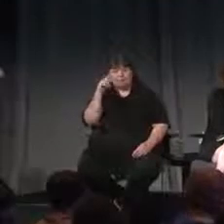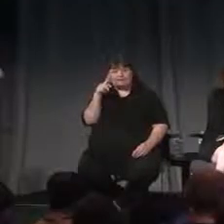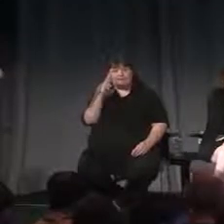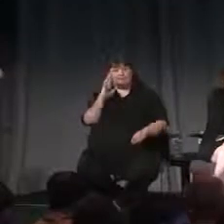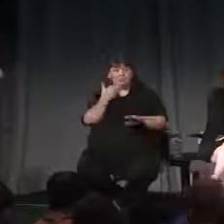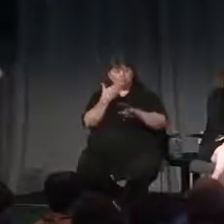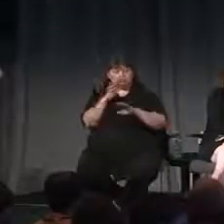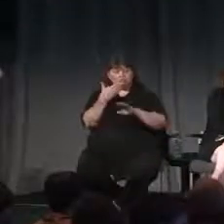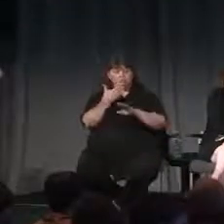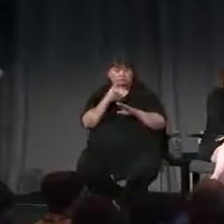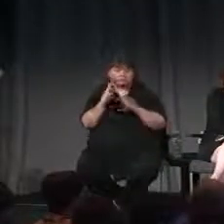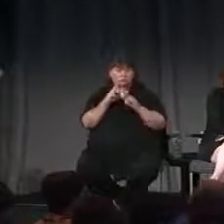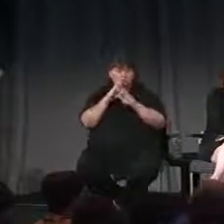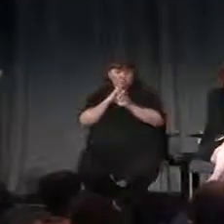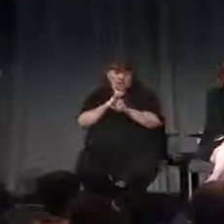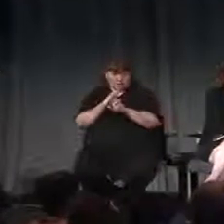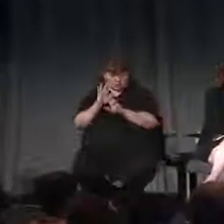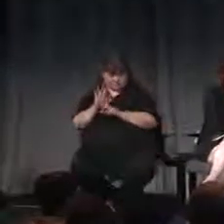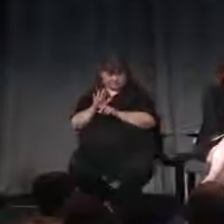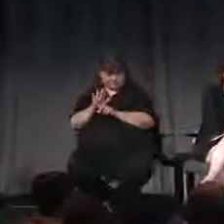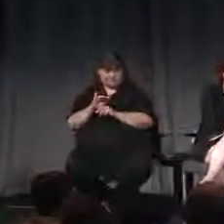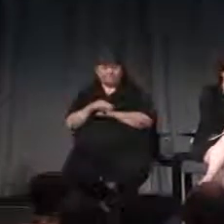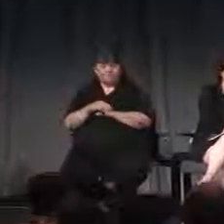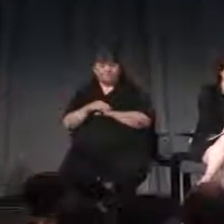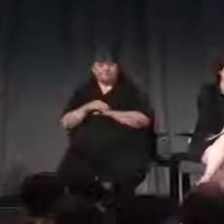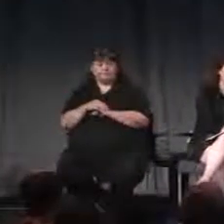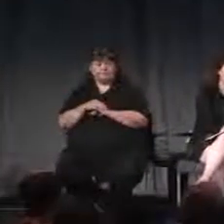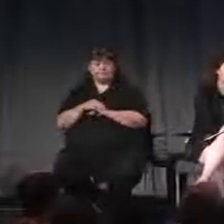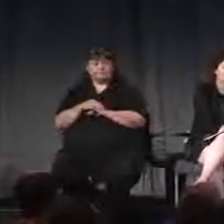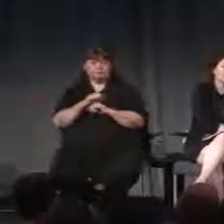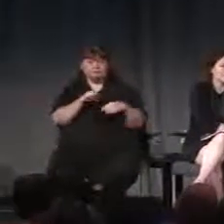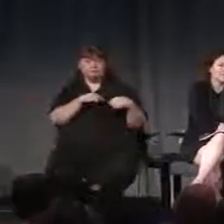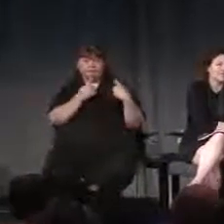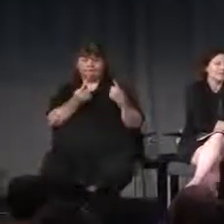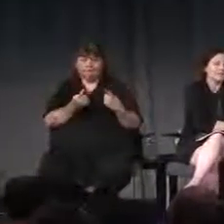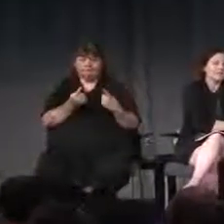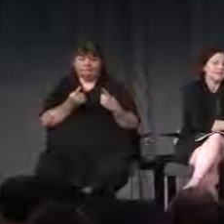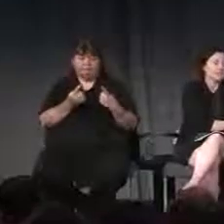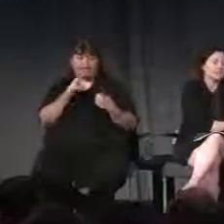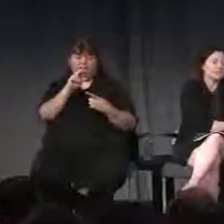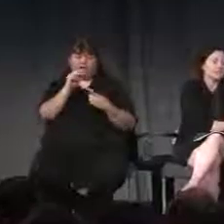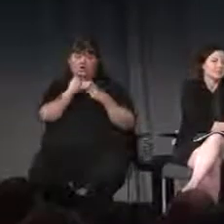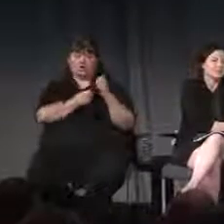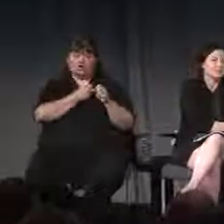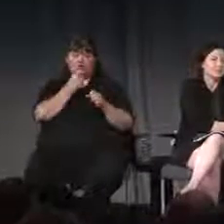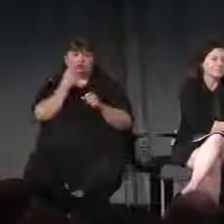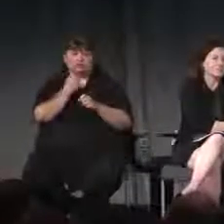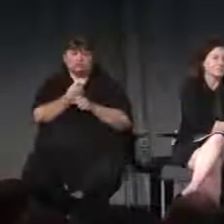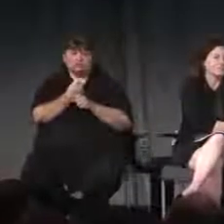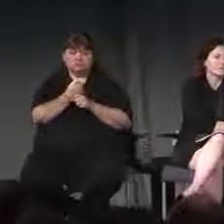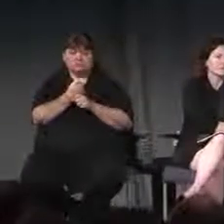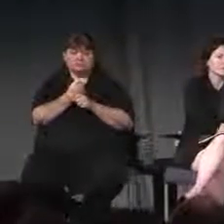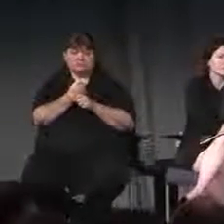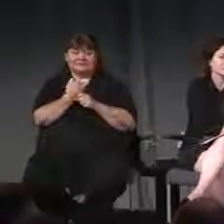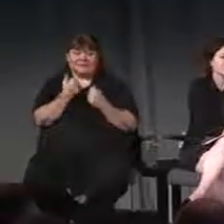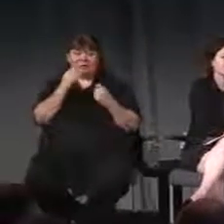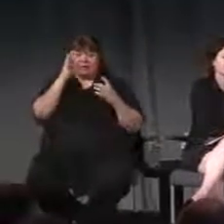people's response to pop music. And certainly over the past 30 years, the presence of synthetic instruments